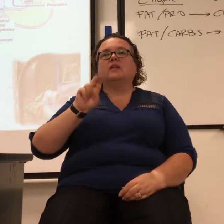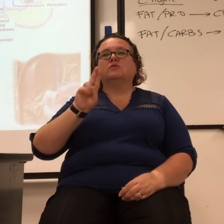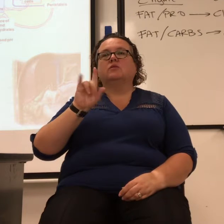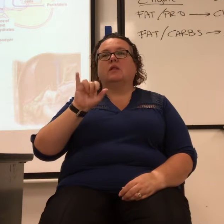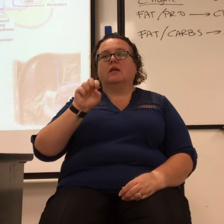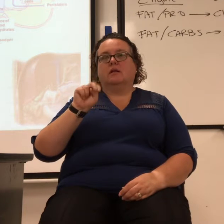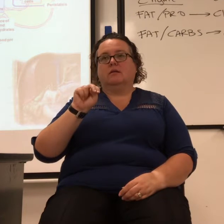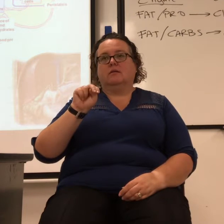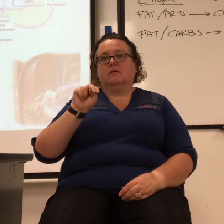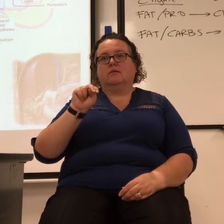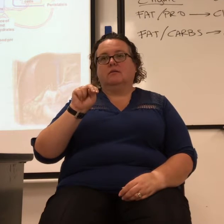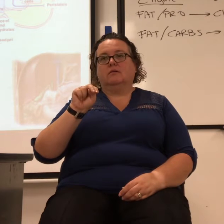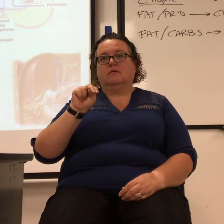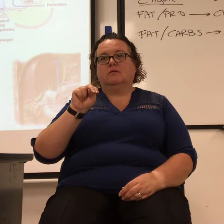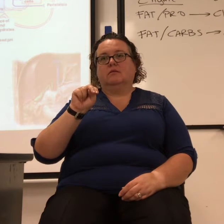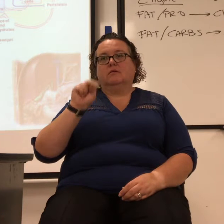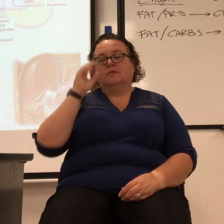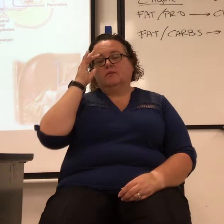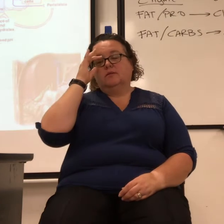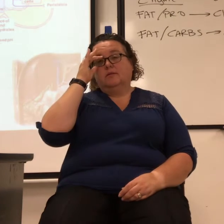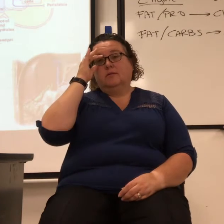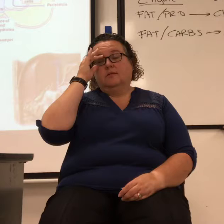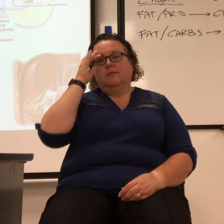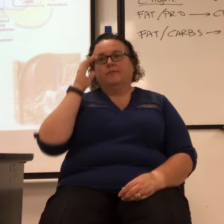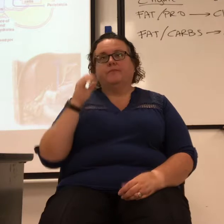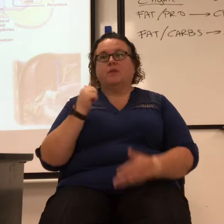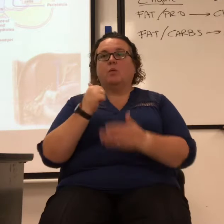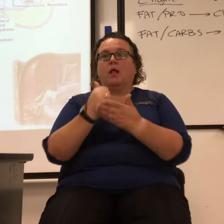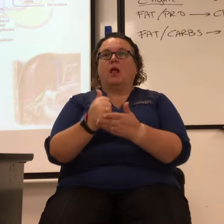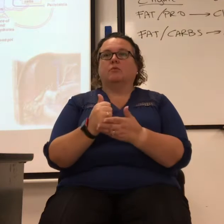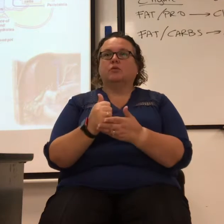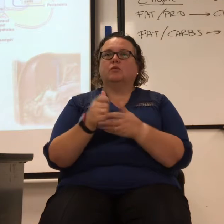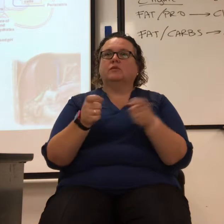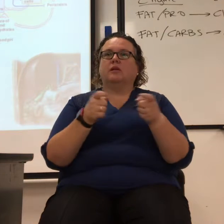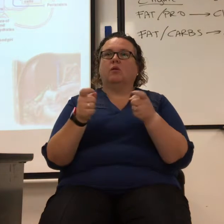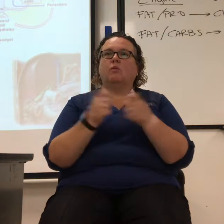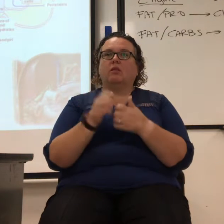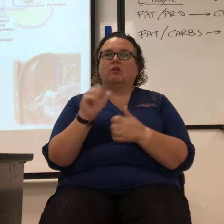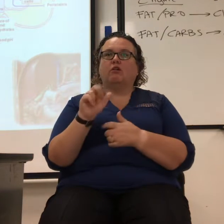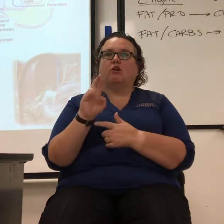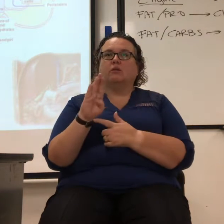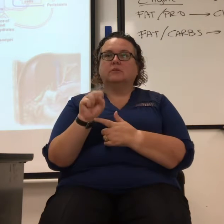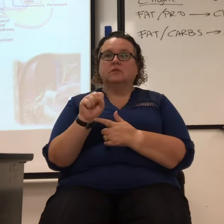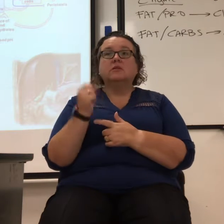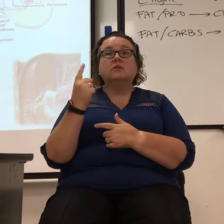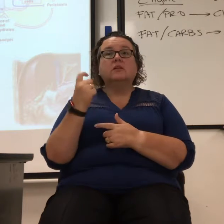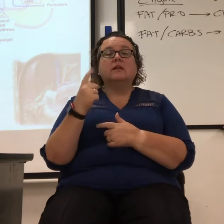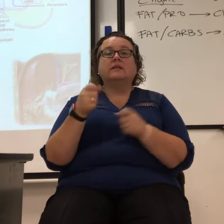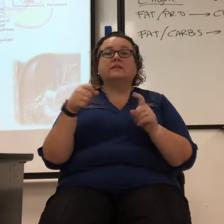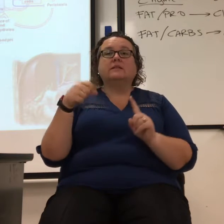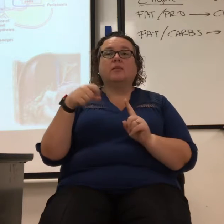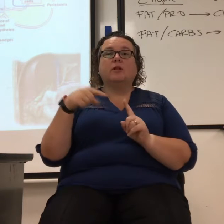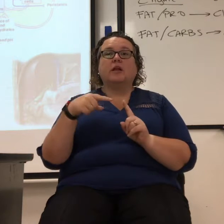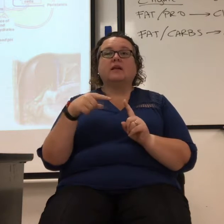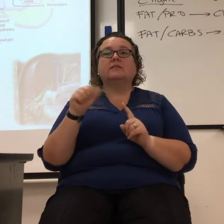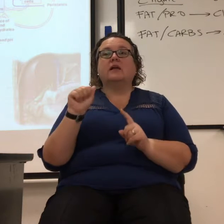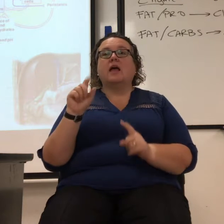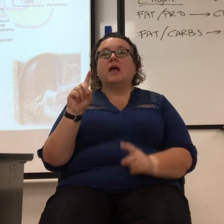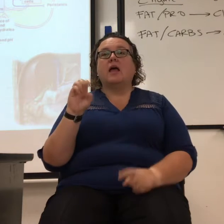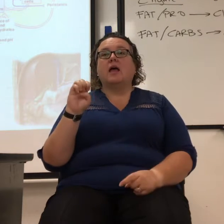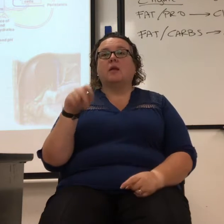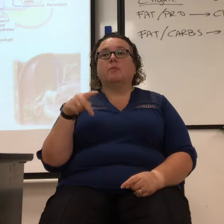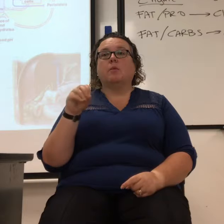That'll help you deal with the carbs and it stimulates